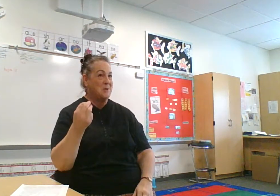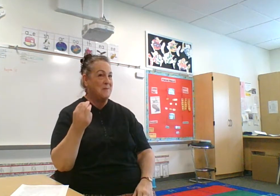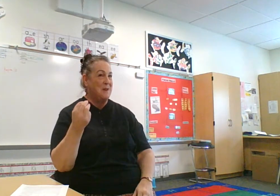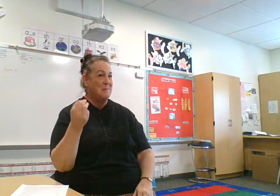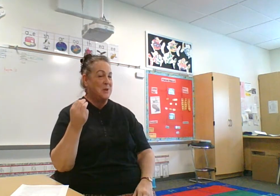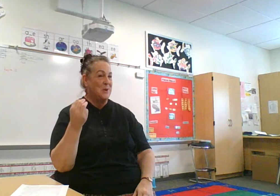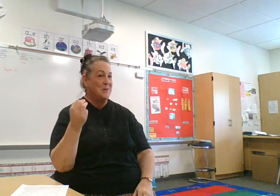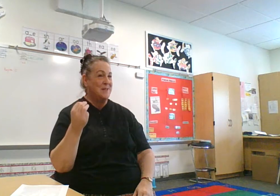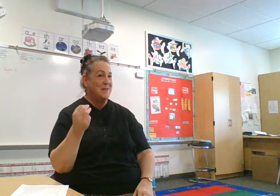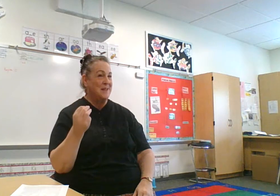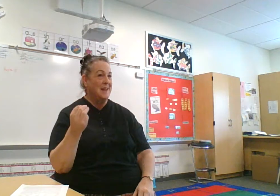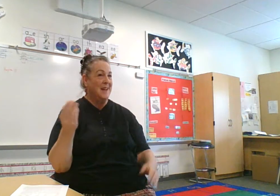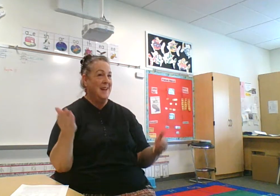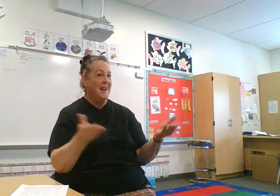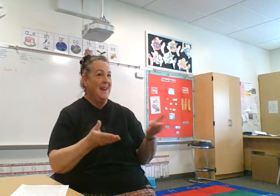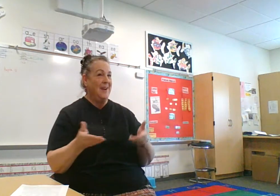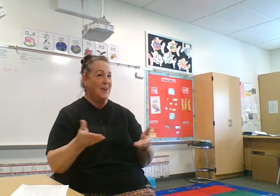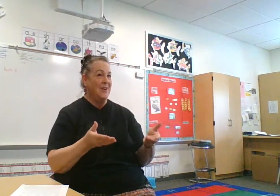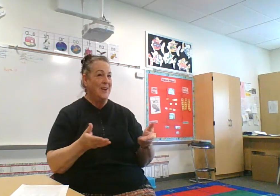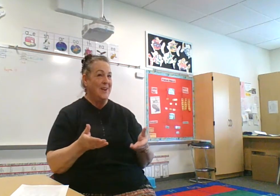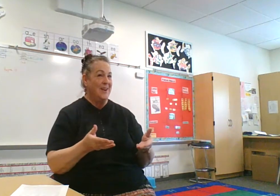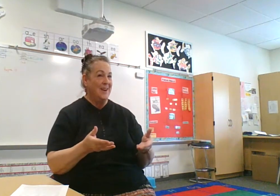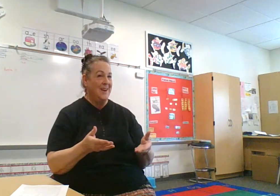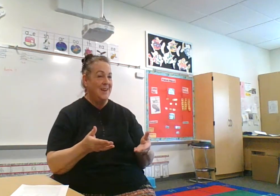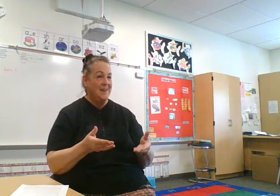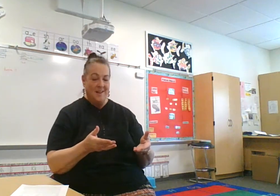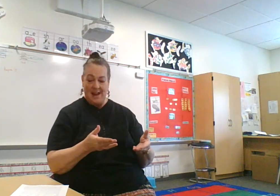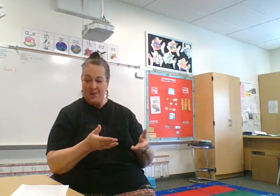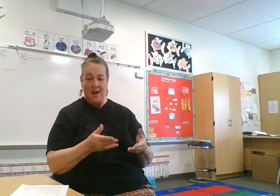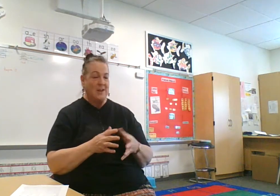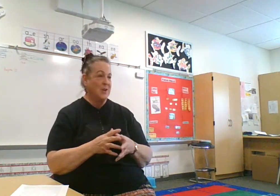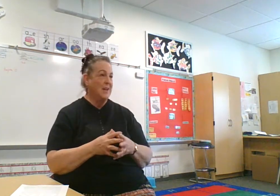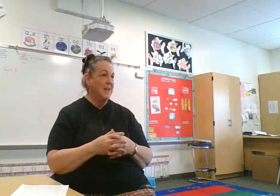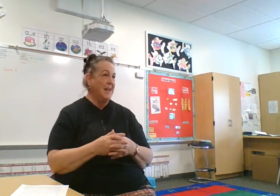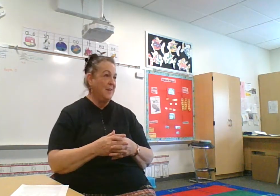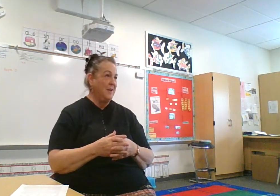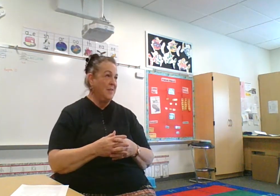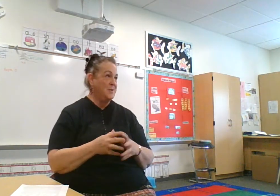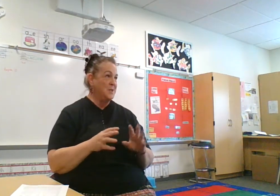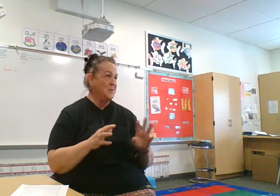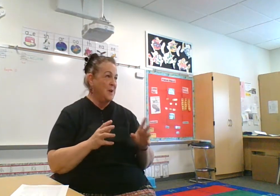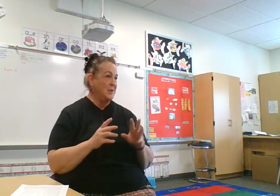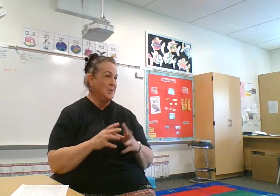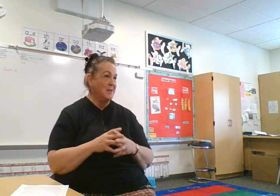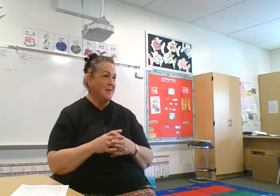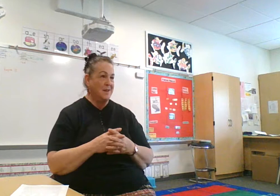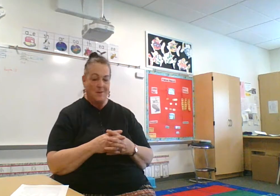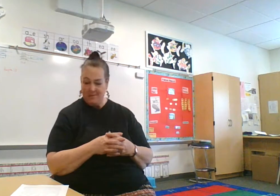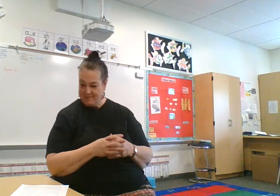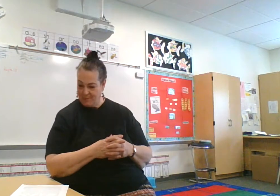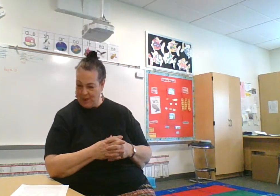Apostrophe M turns here. You're actually going to get all of those contractions in another week or